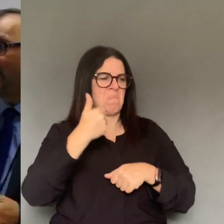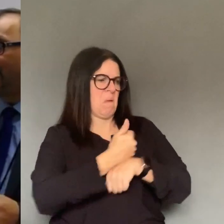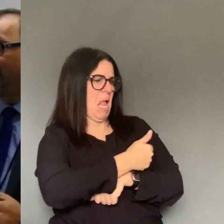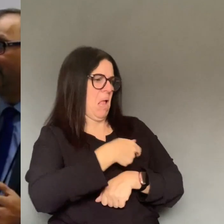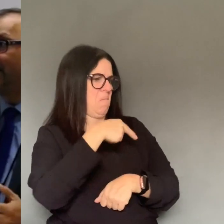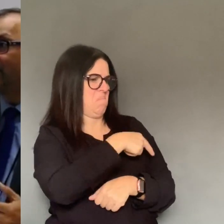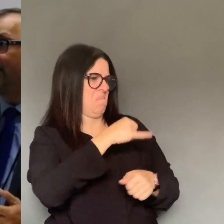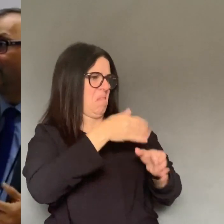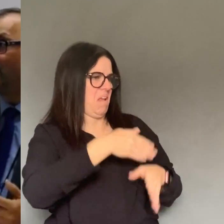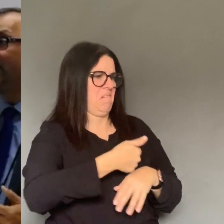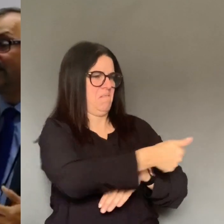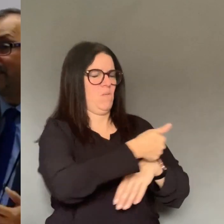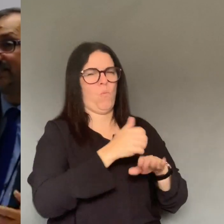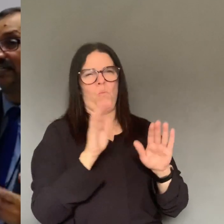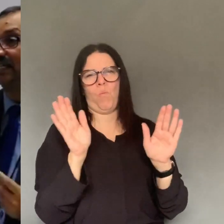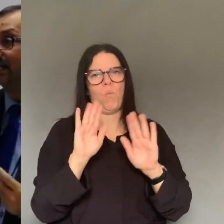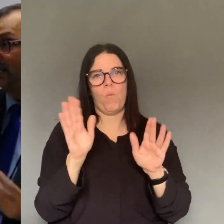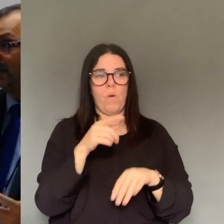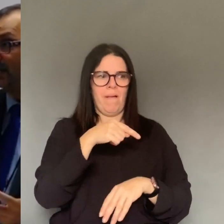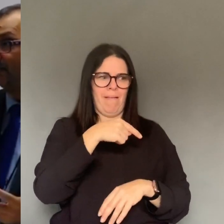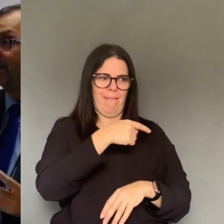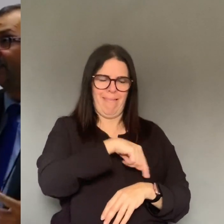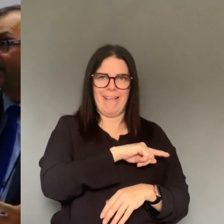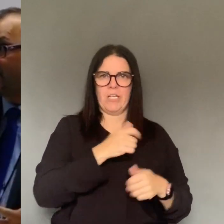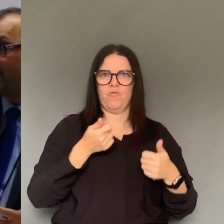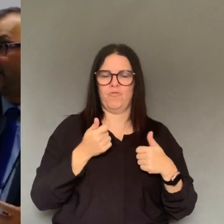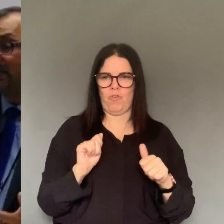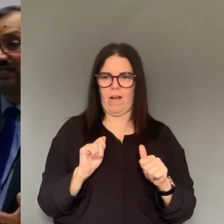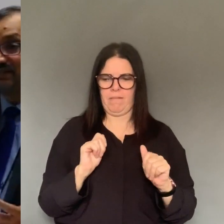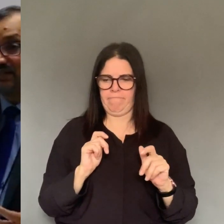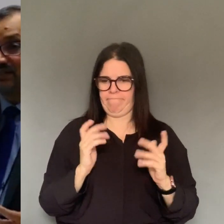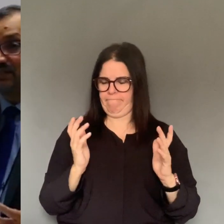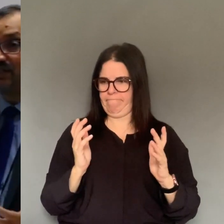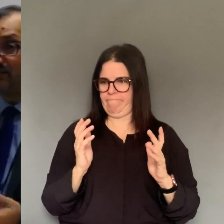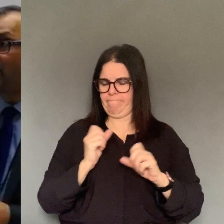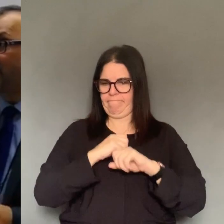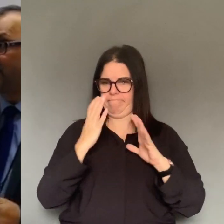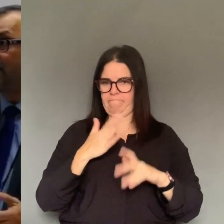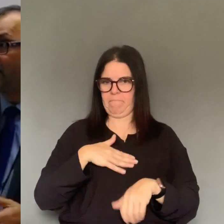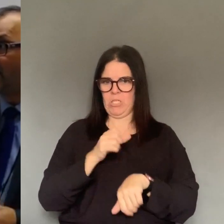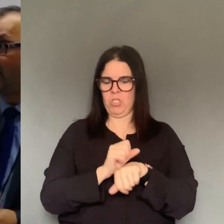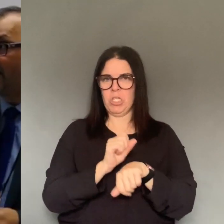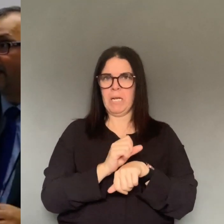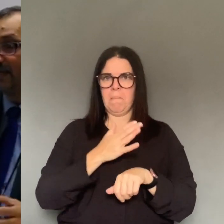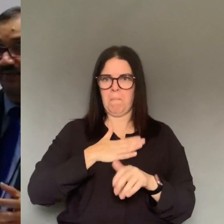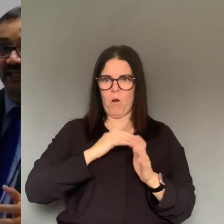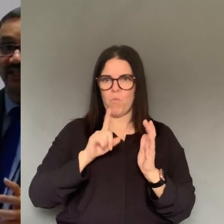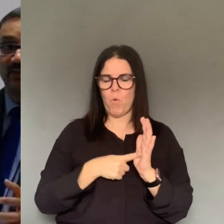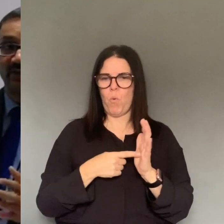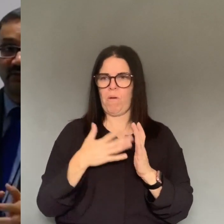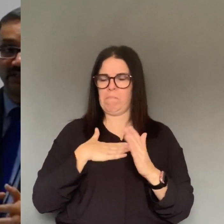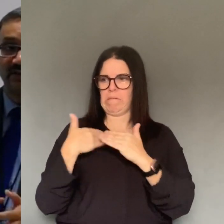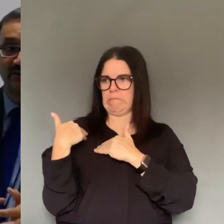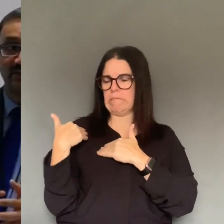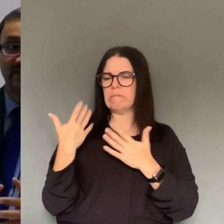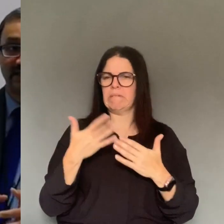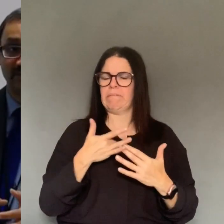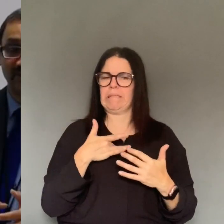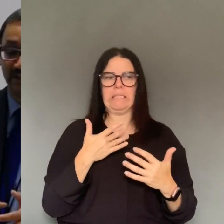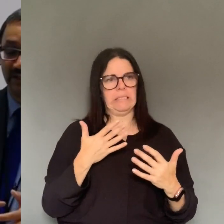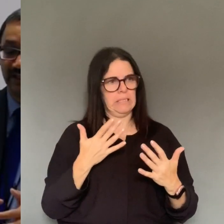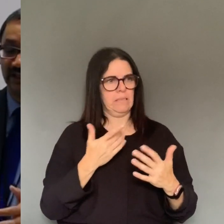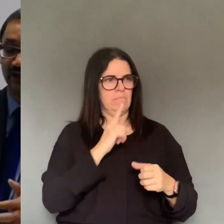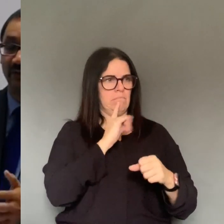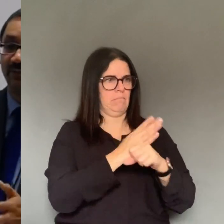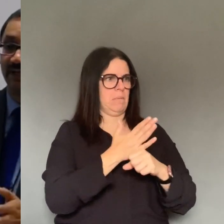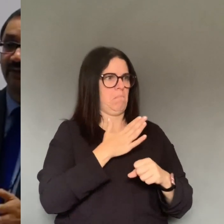are not. I think they are trying to do what is best in their professional opinion. It's their role, it's their job. But I think what we need to do as a